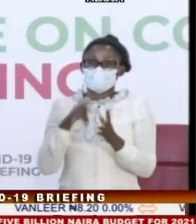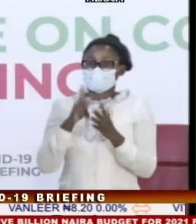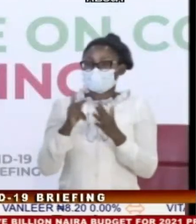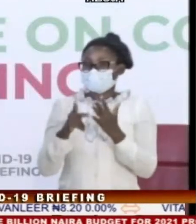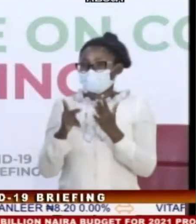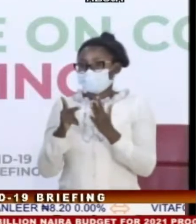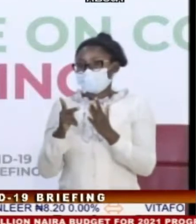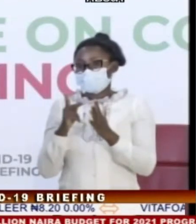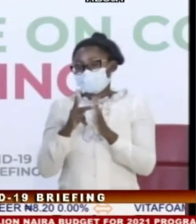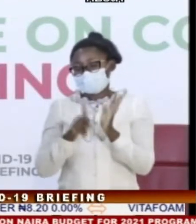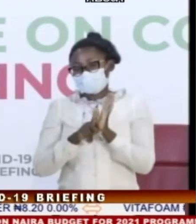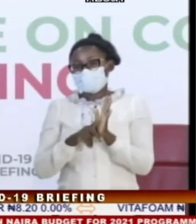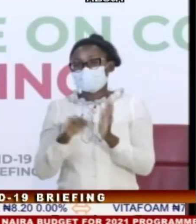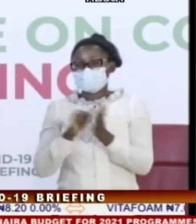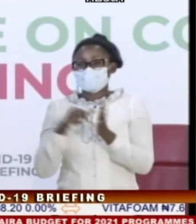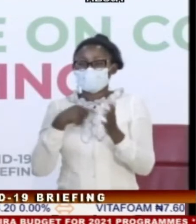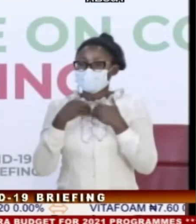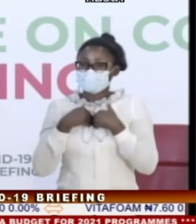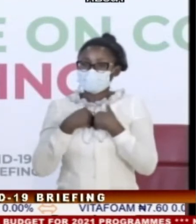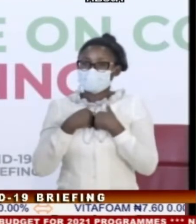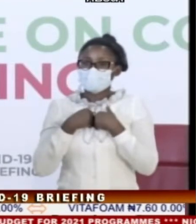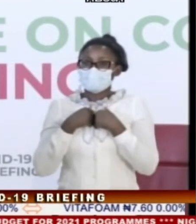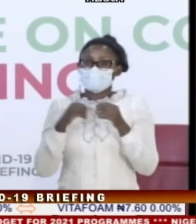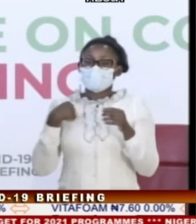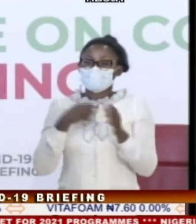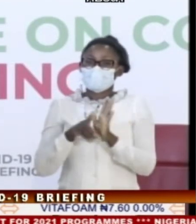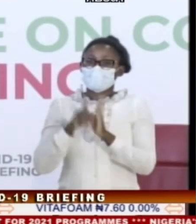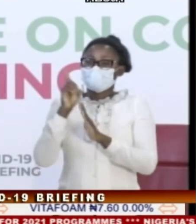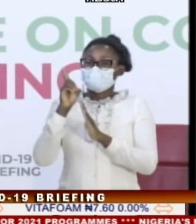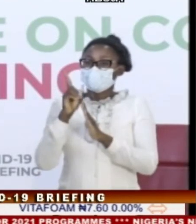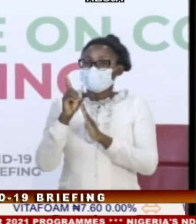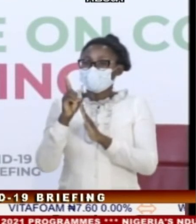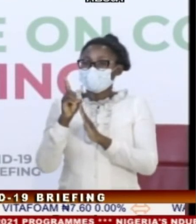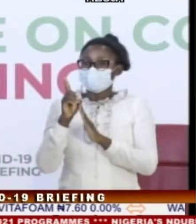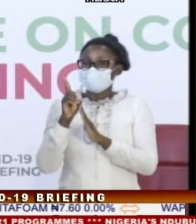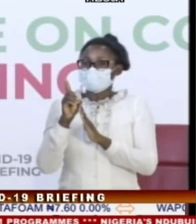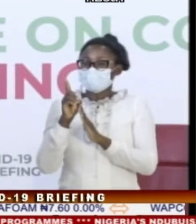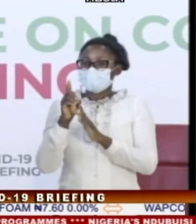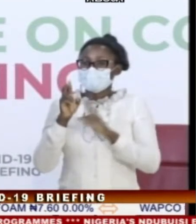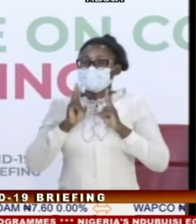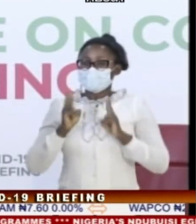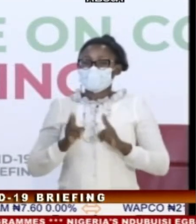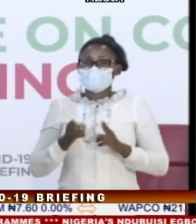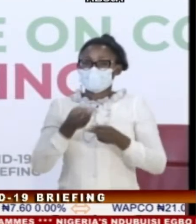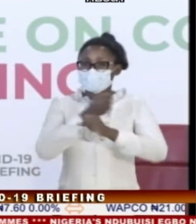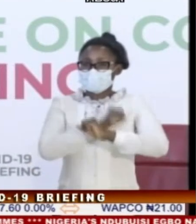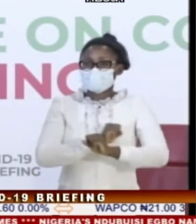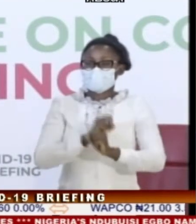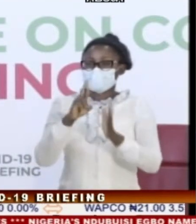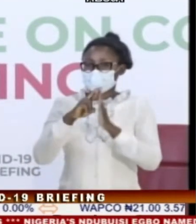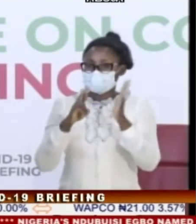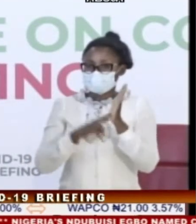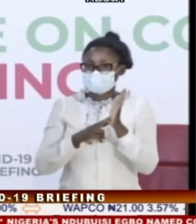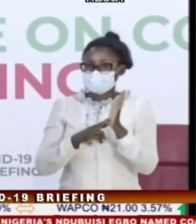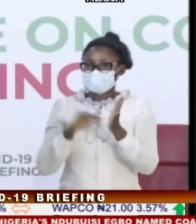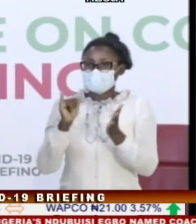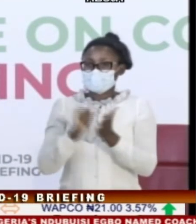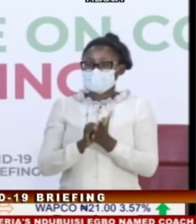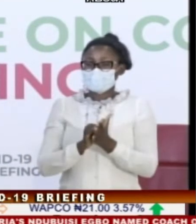but we are going a step further to develop health protection regulations that would